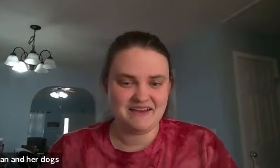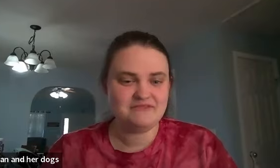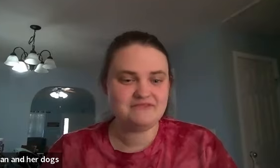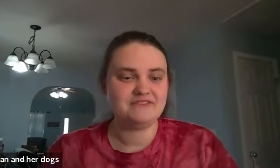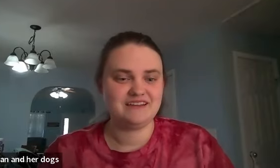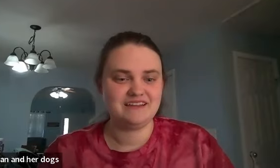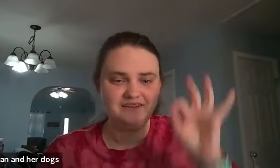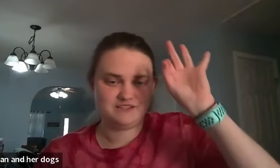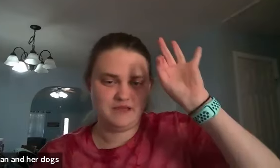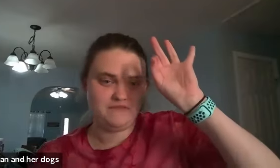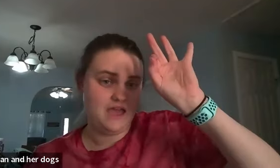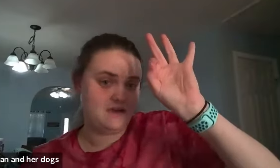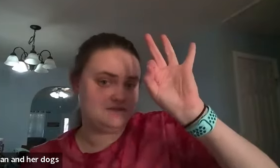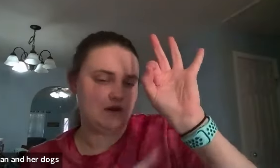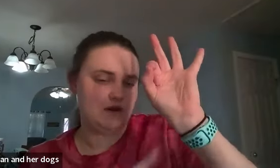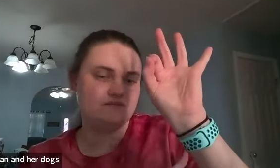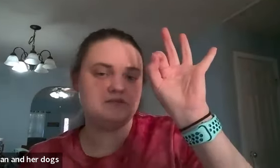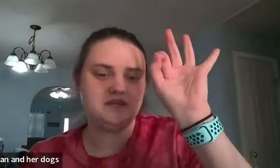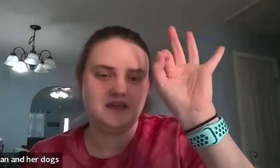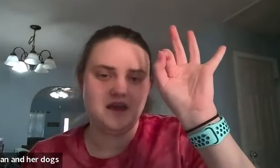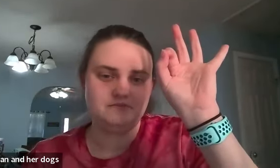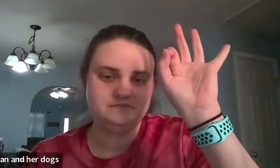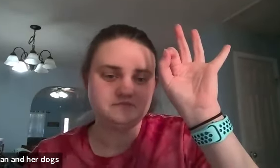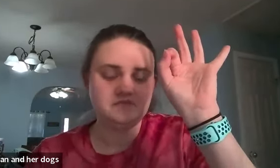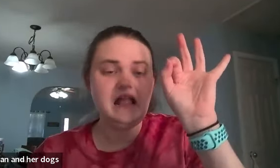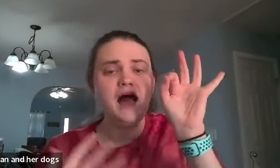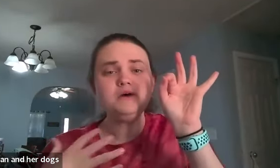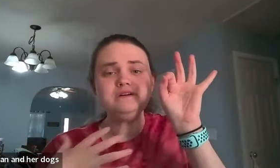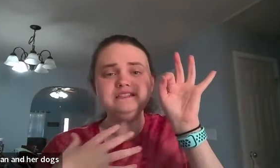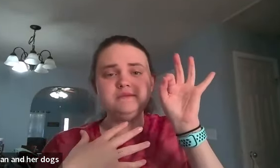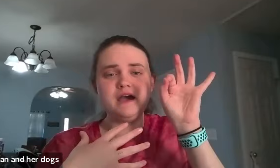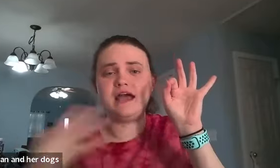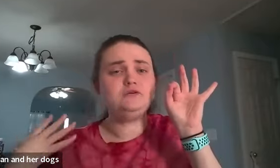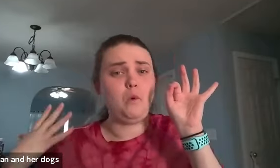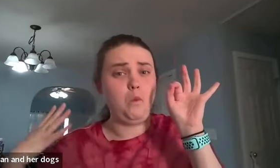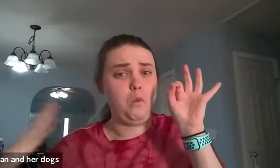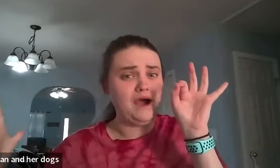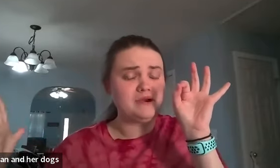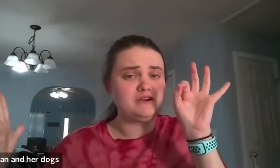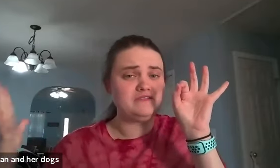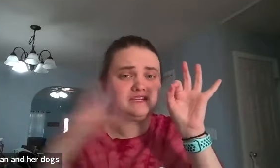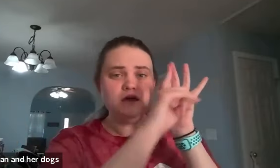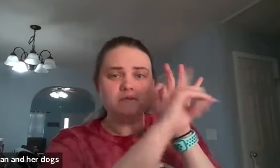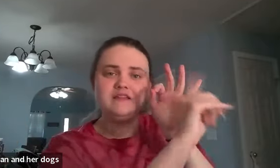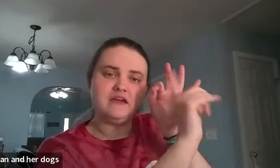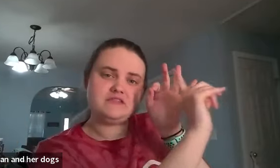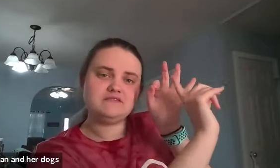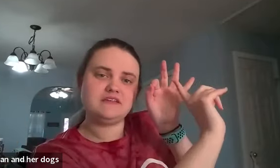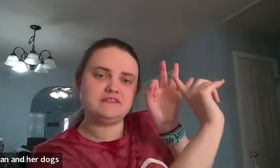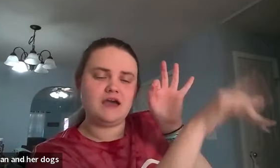F, good. Okay, so we have F. So F's gonna be, yeah. I always think about it. I don't know why my brain thinks, but it like, I think of like the, I